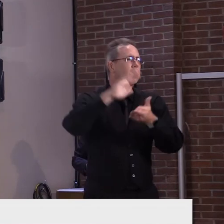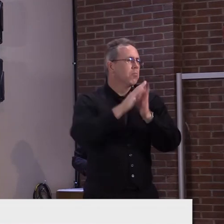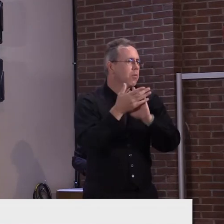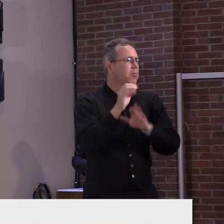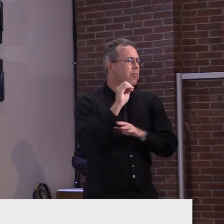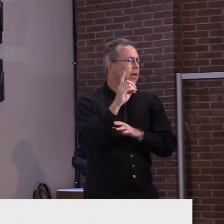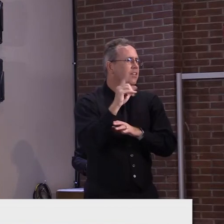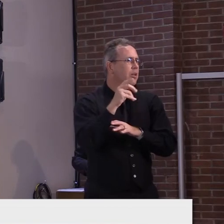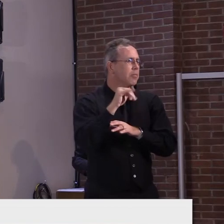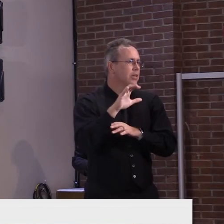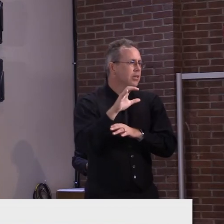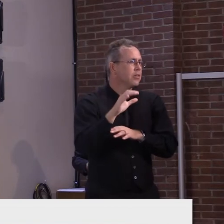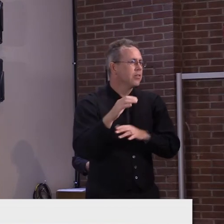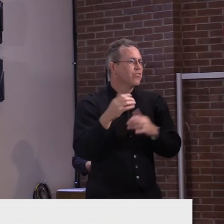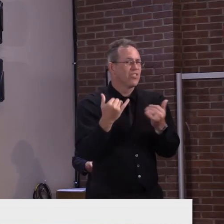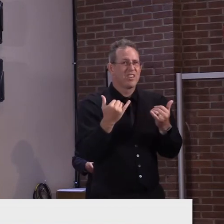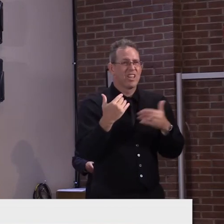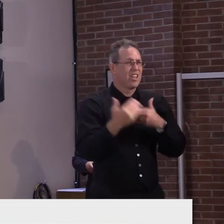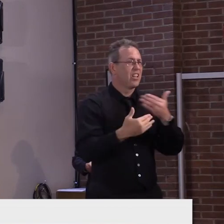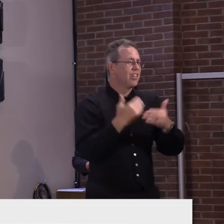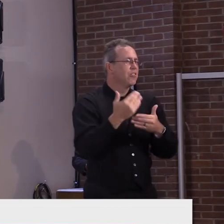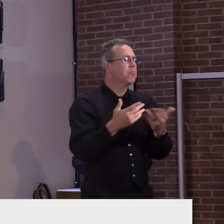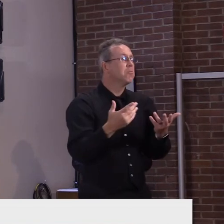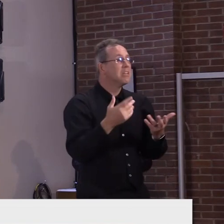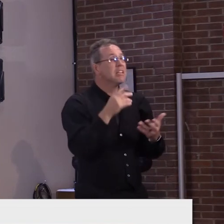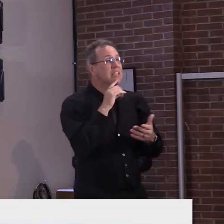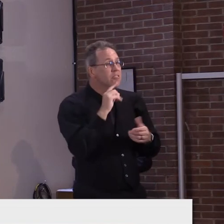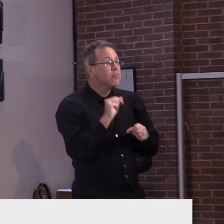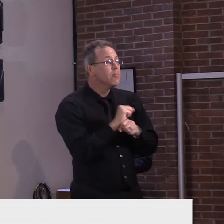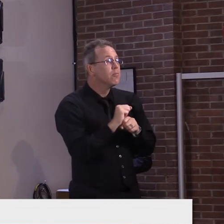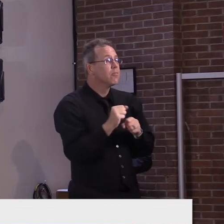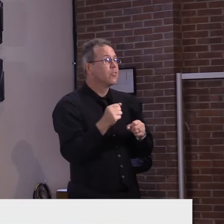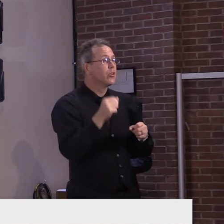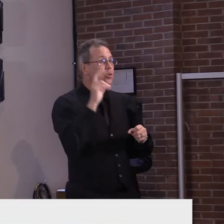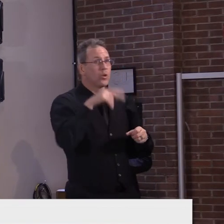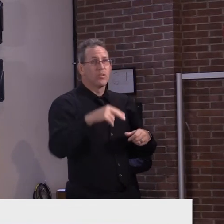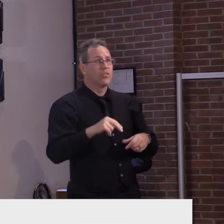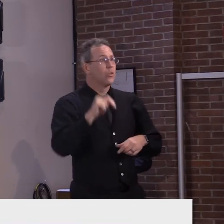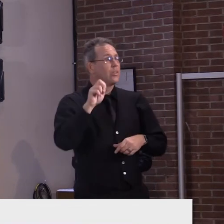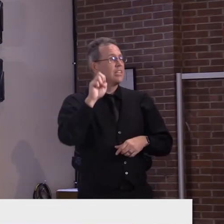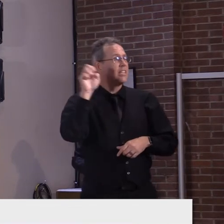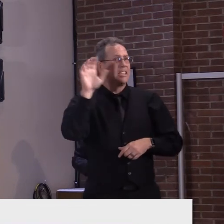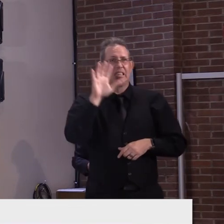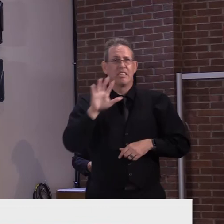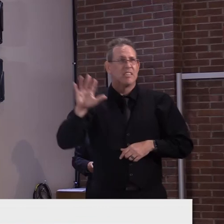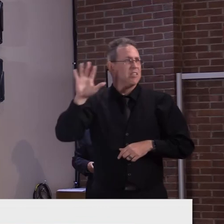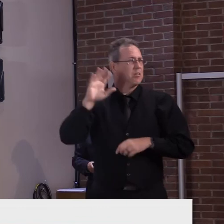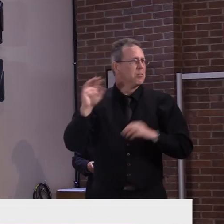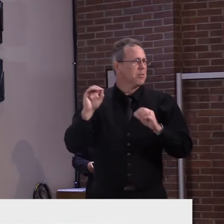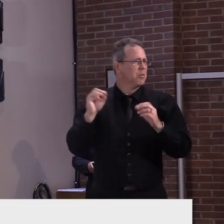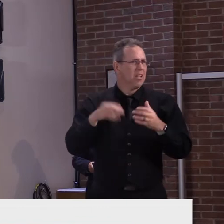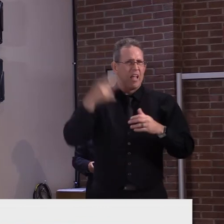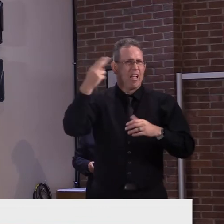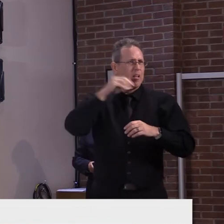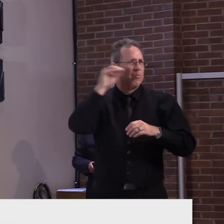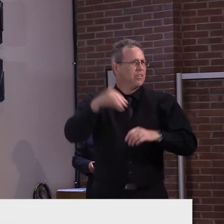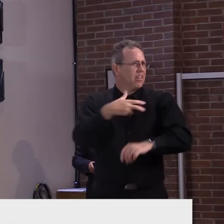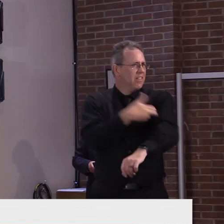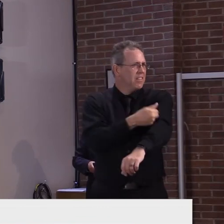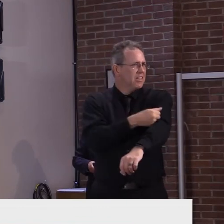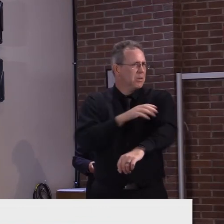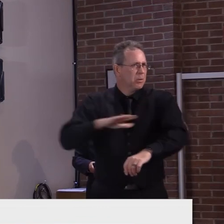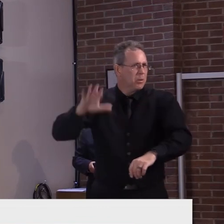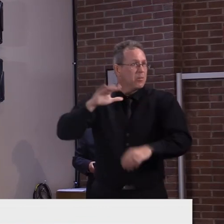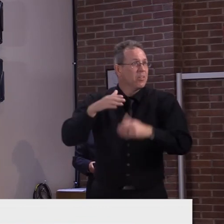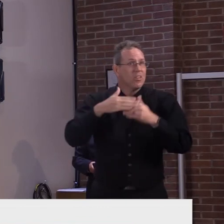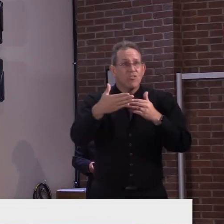as wonderful a vaccination rate as the Northeast does, and when the rest of the world and whole continents